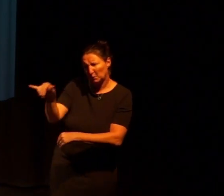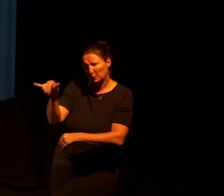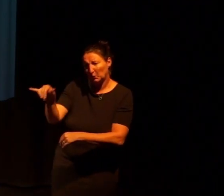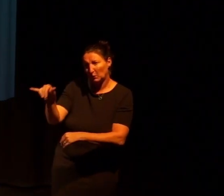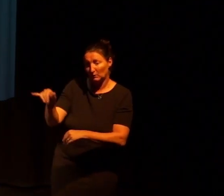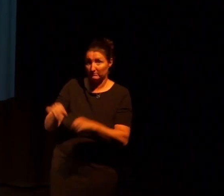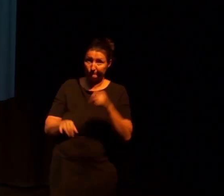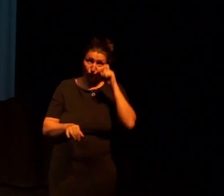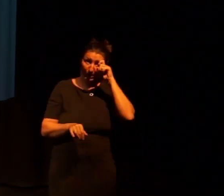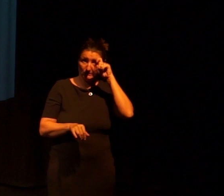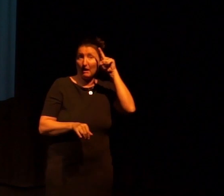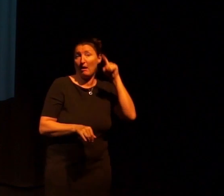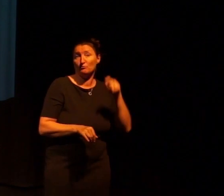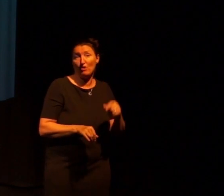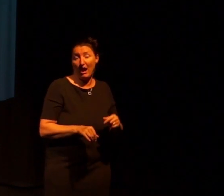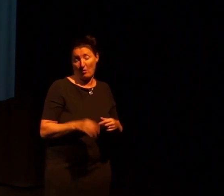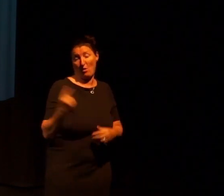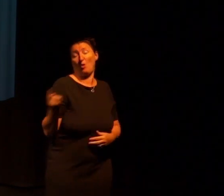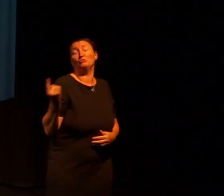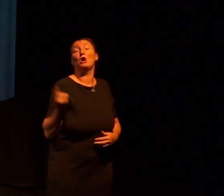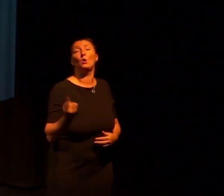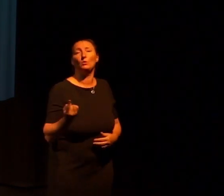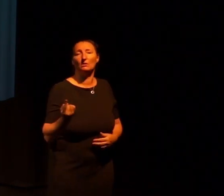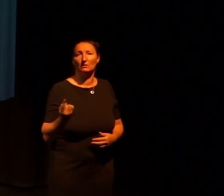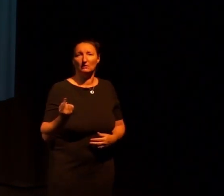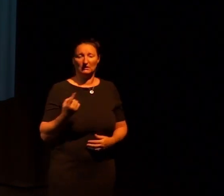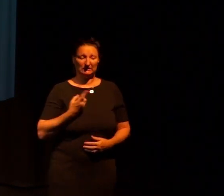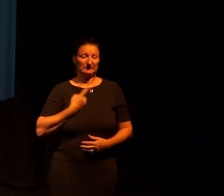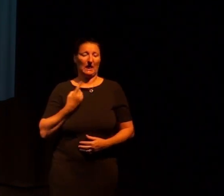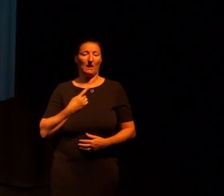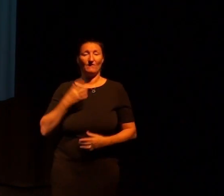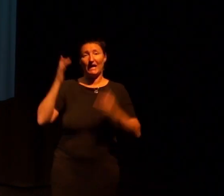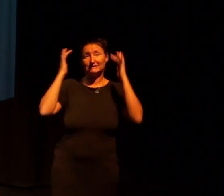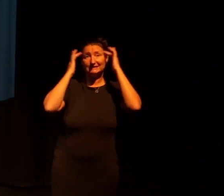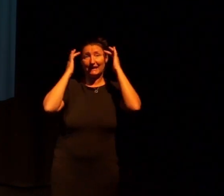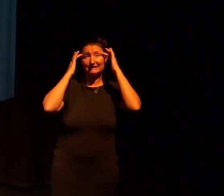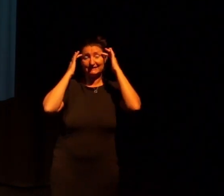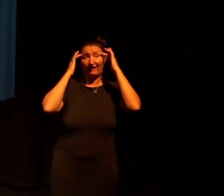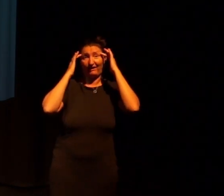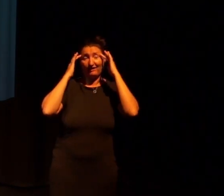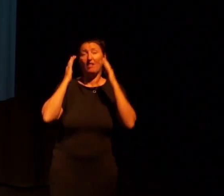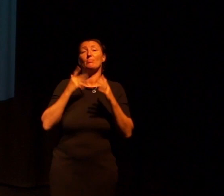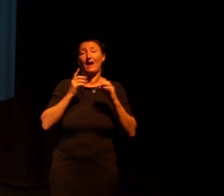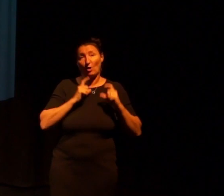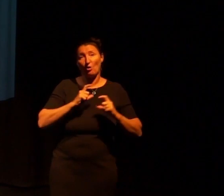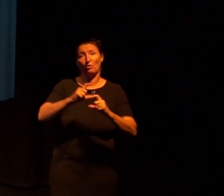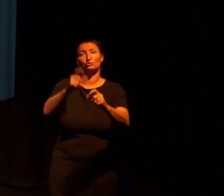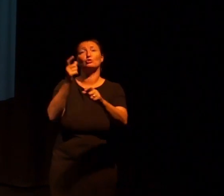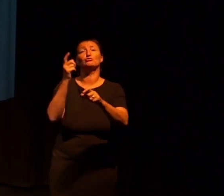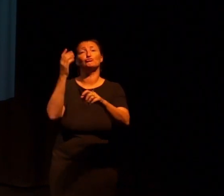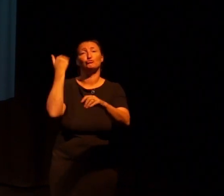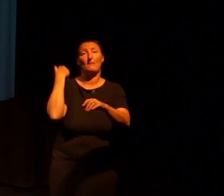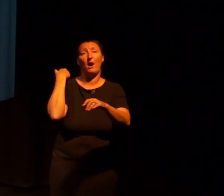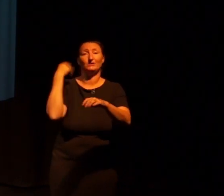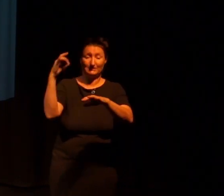raising eyebrows at such autonomy, sense of self and sanity, a constant reminder to tie the